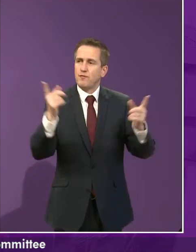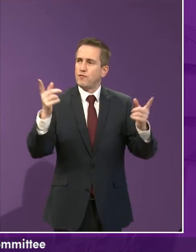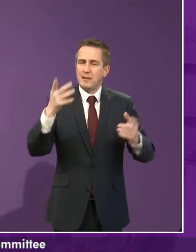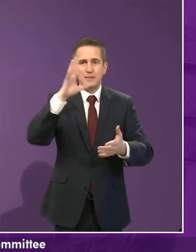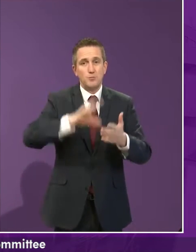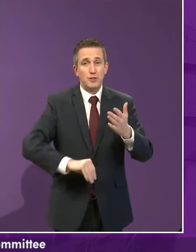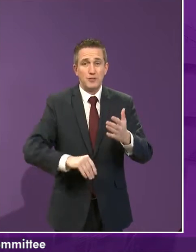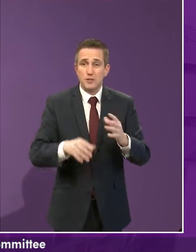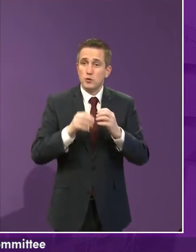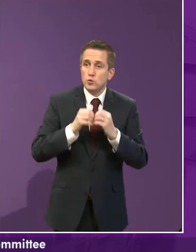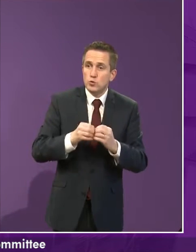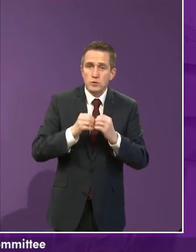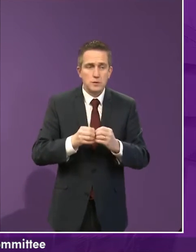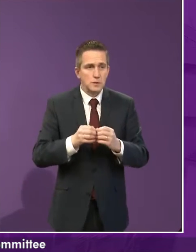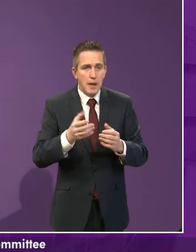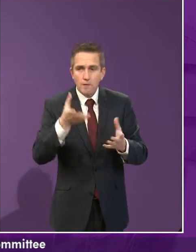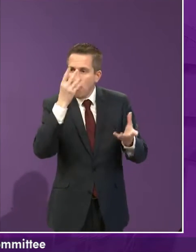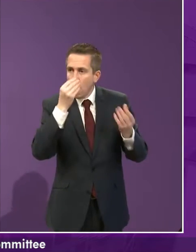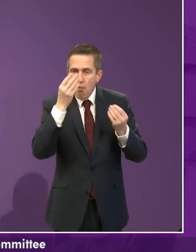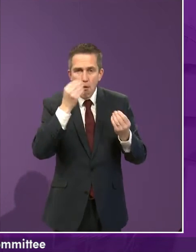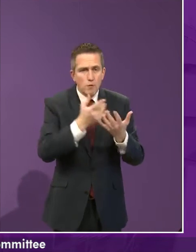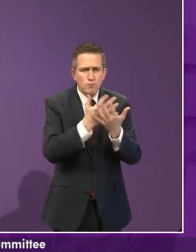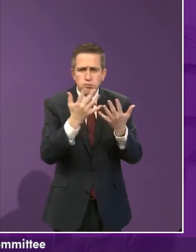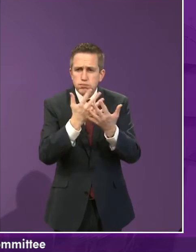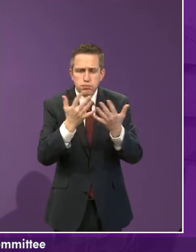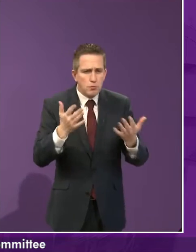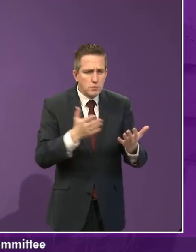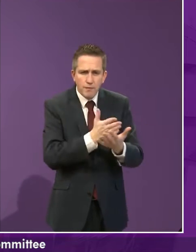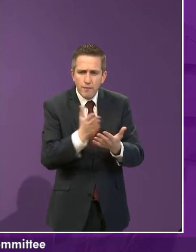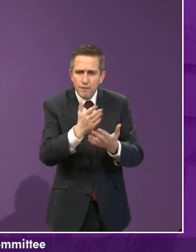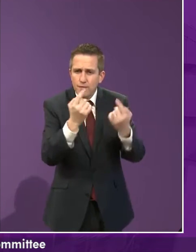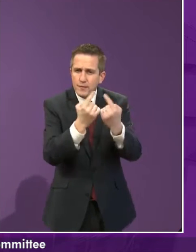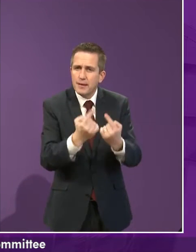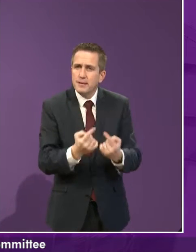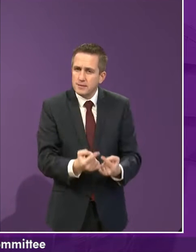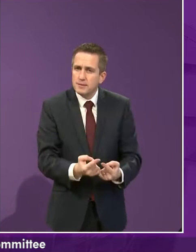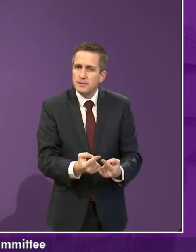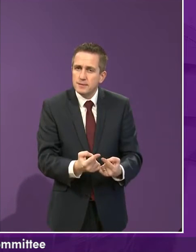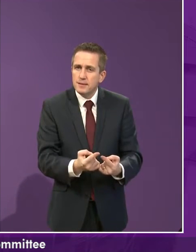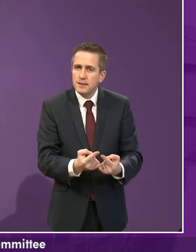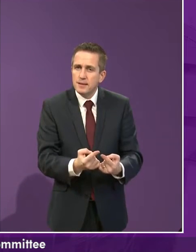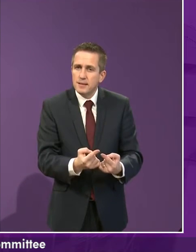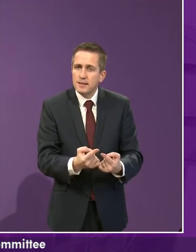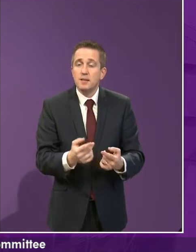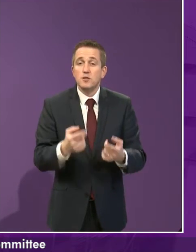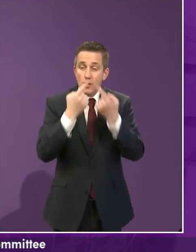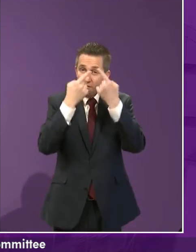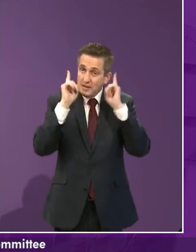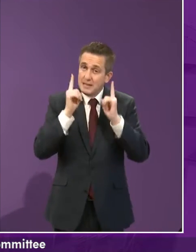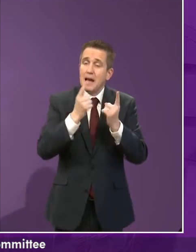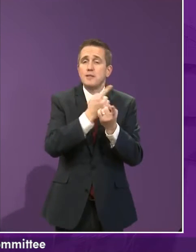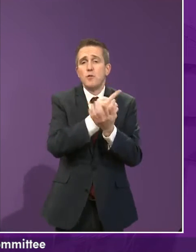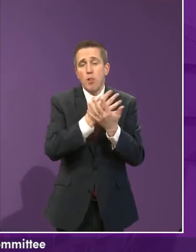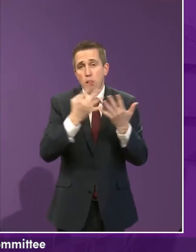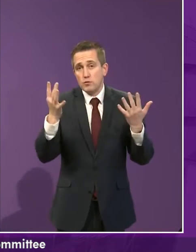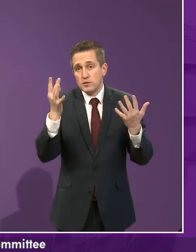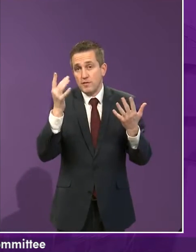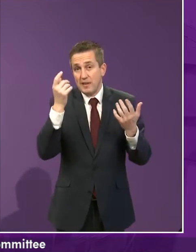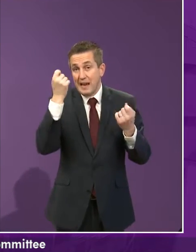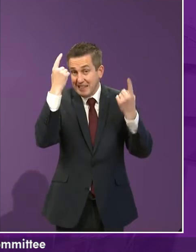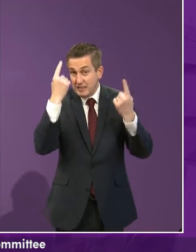students have to navigate. So we're looking at lots of different initiatives. I can't